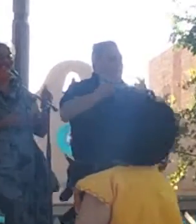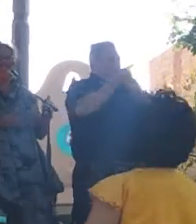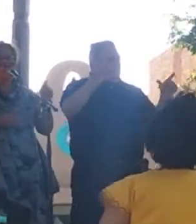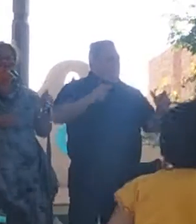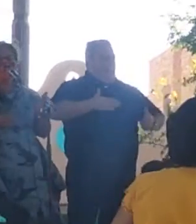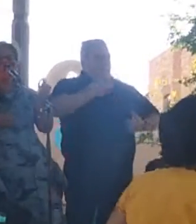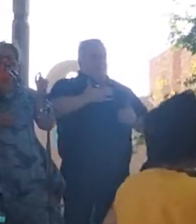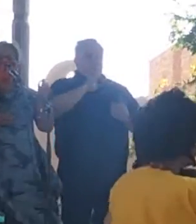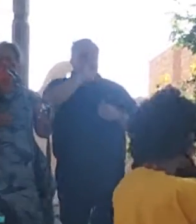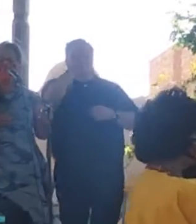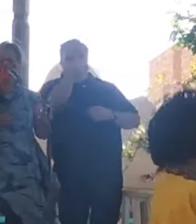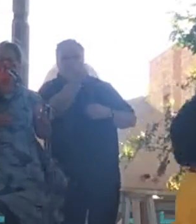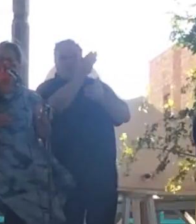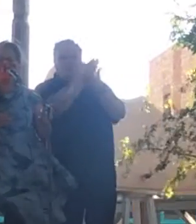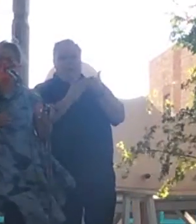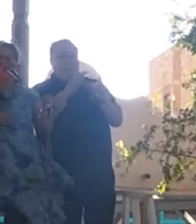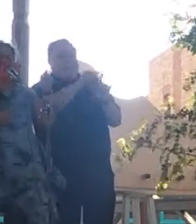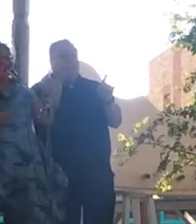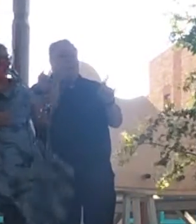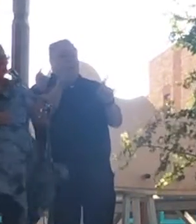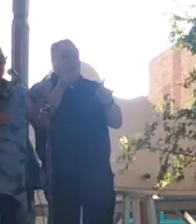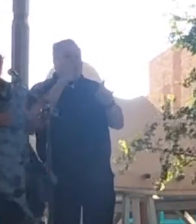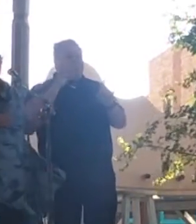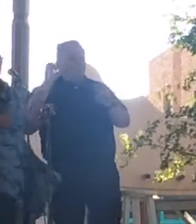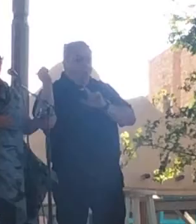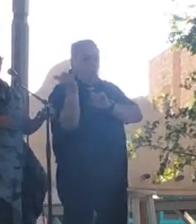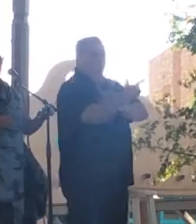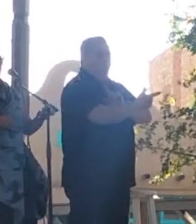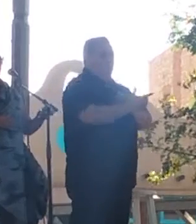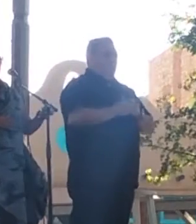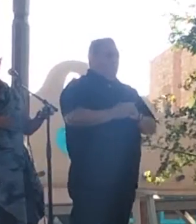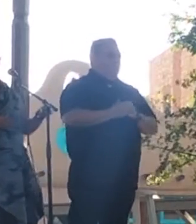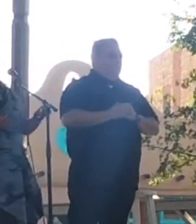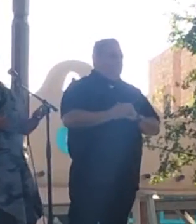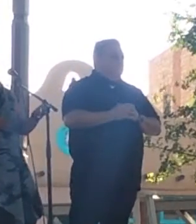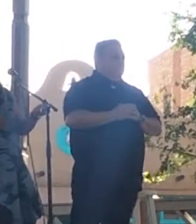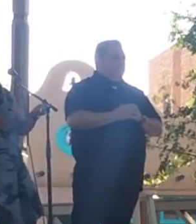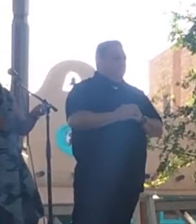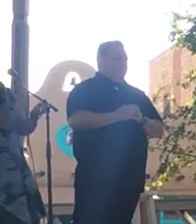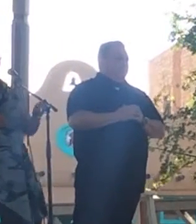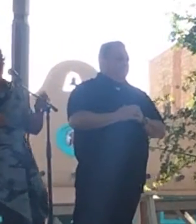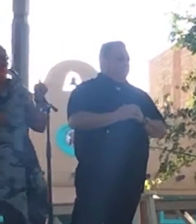happiness, not just for some, but for all.